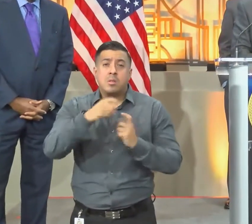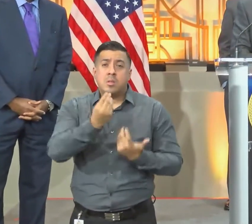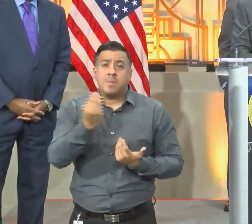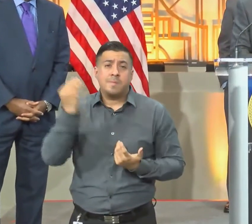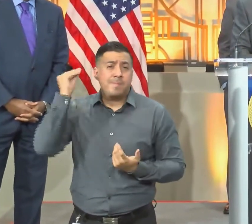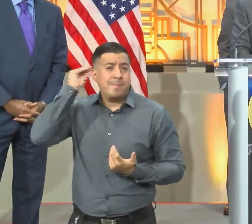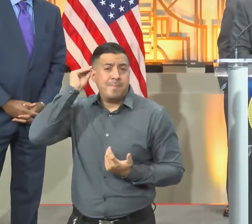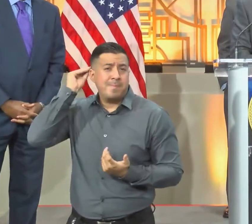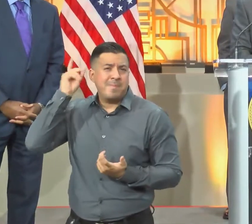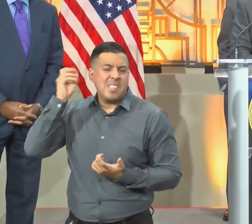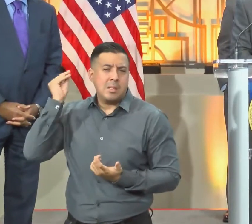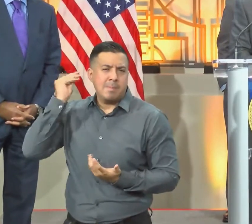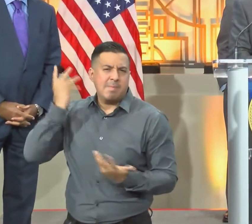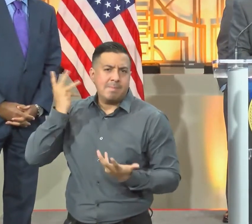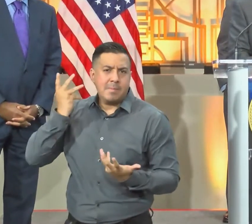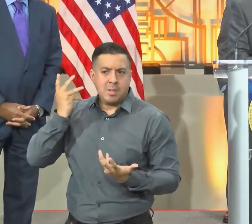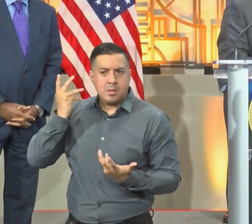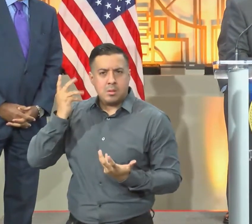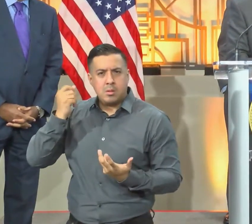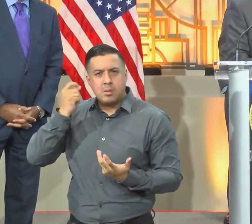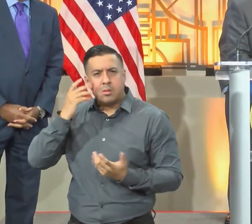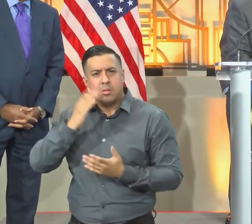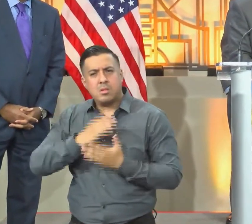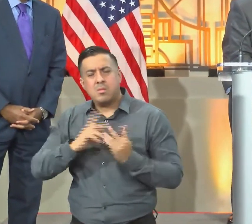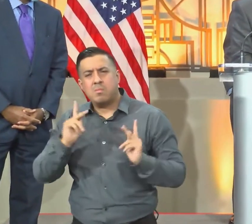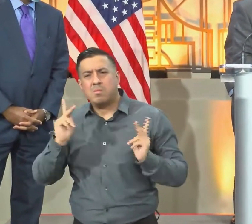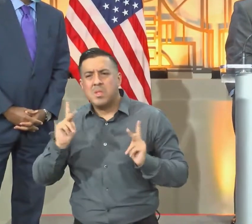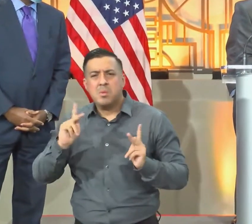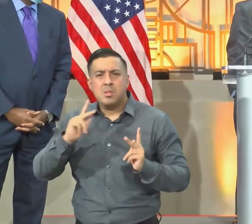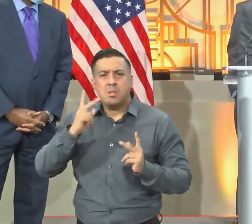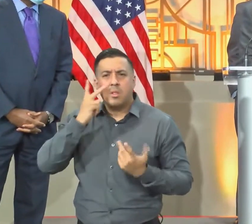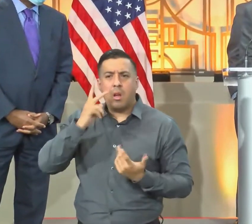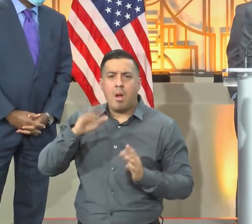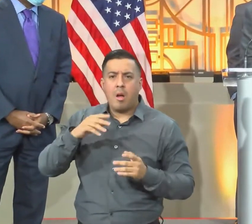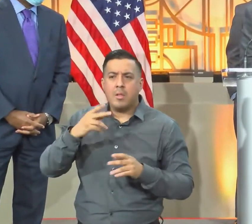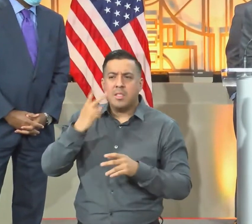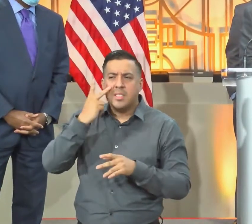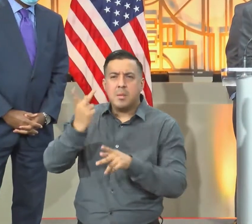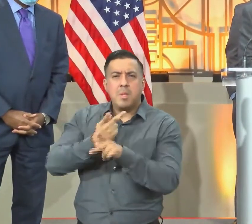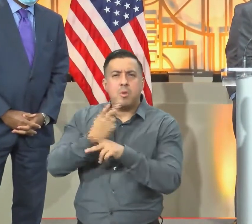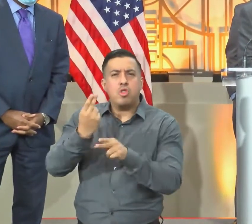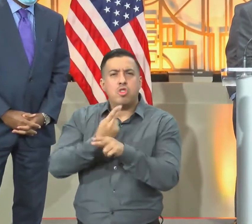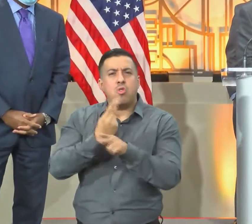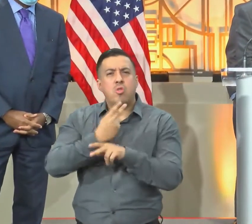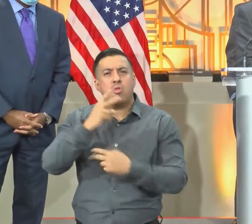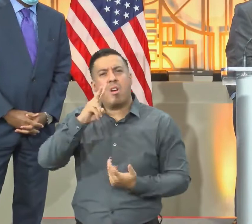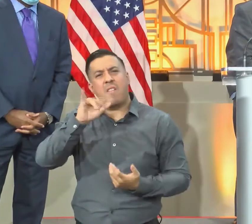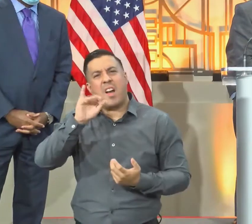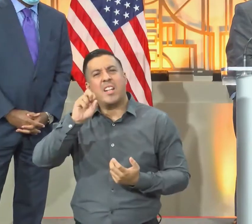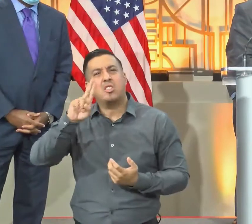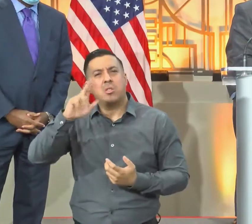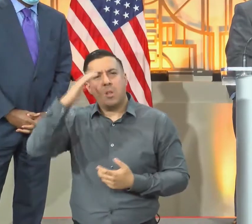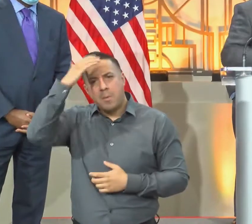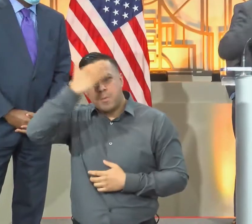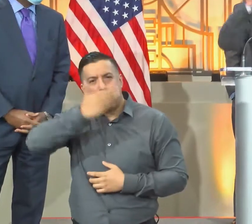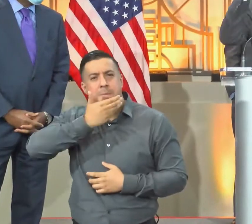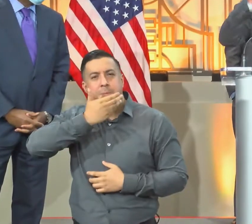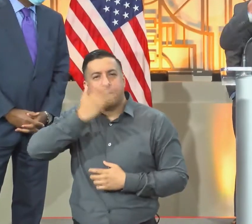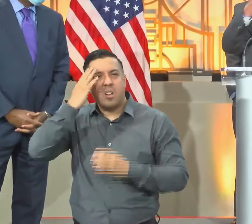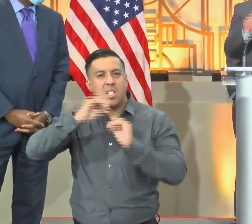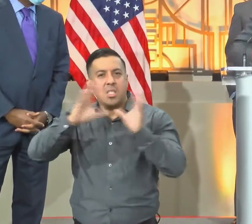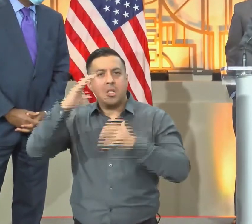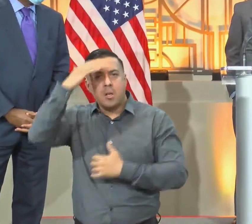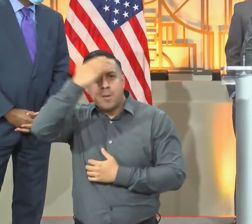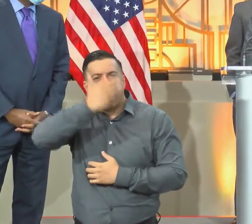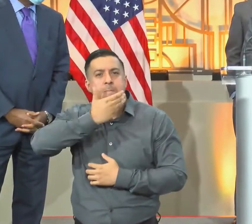are shortcuts people can take. So one of them, I'm seeing more and more people wearing visors instead of masks, the clear